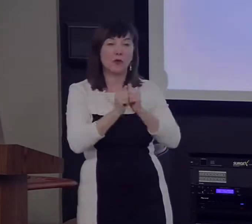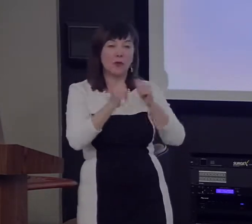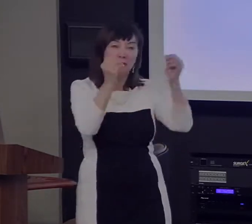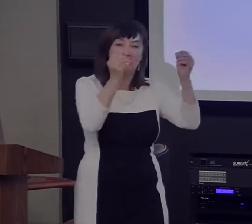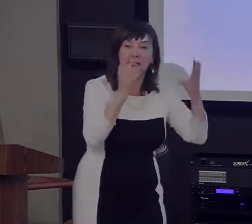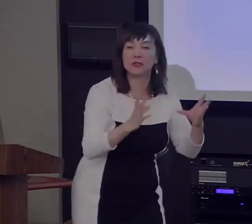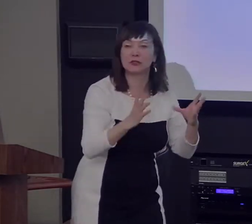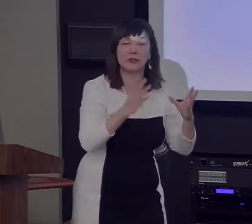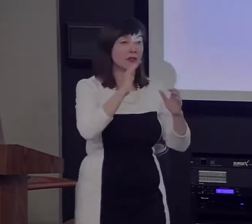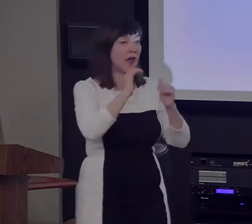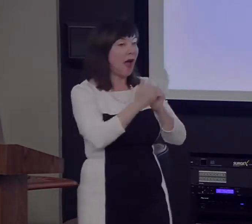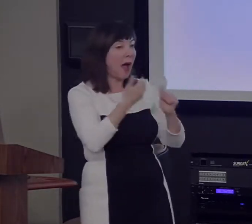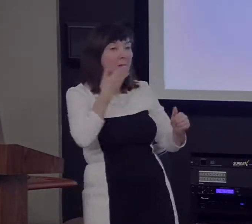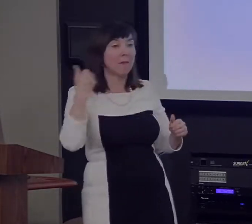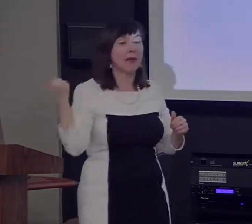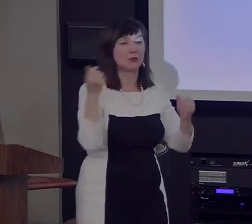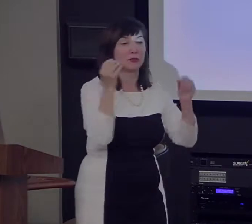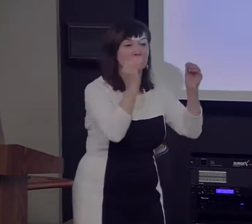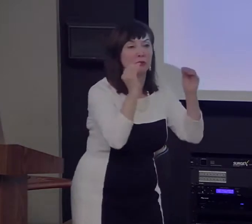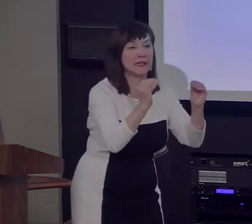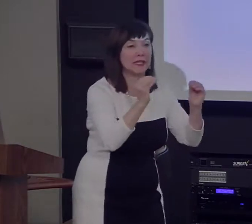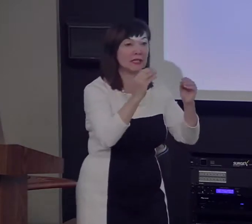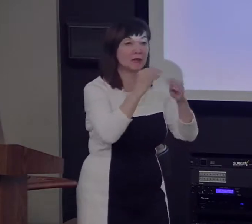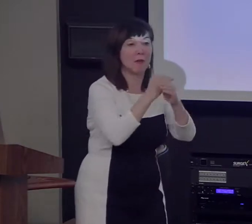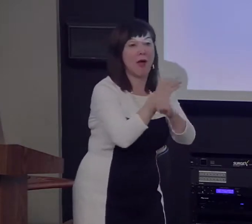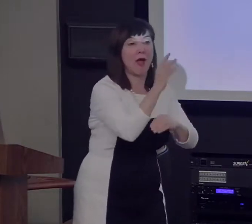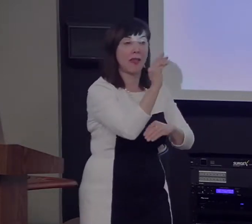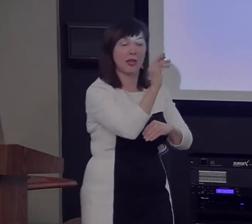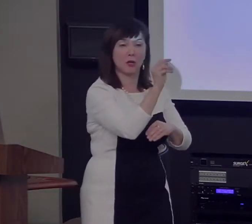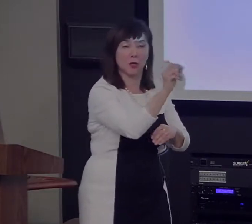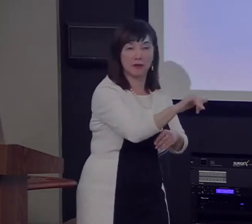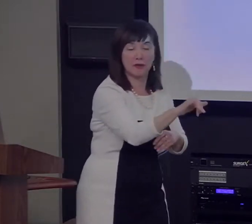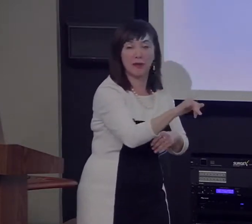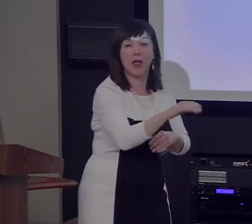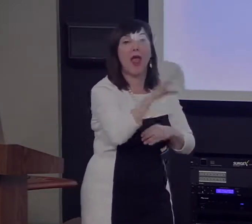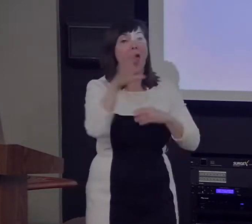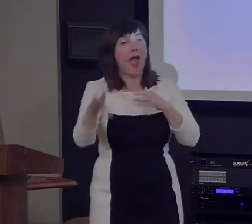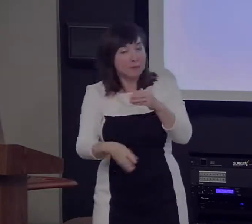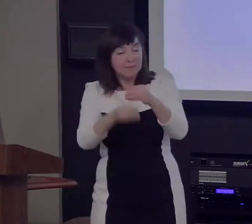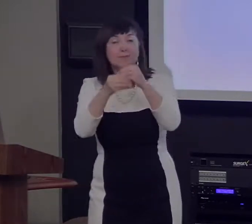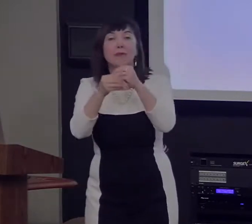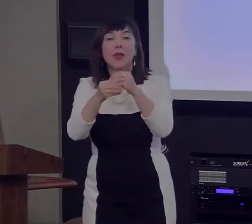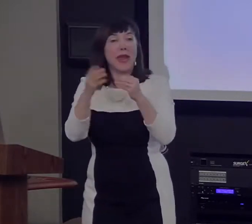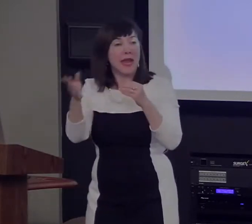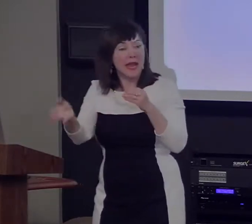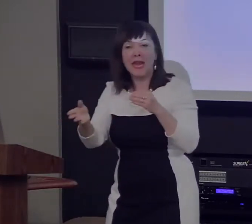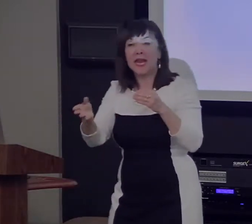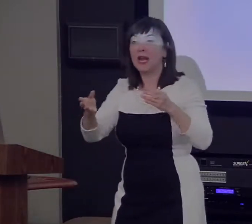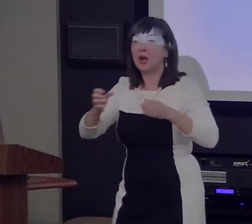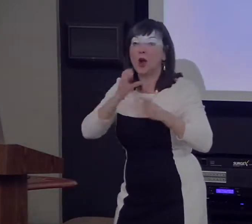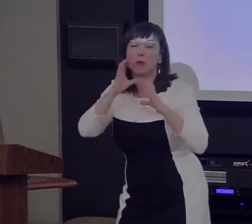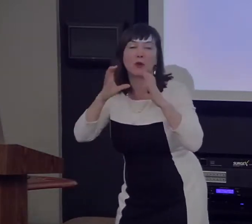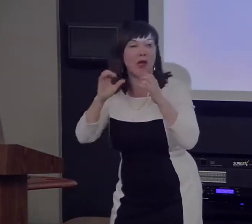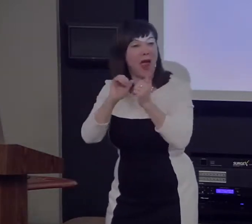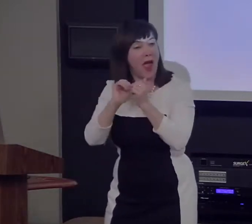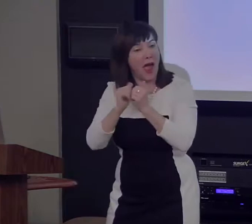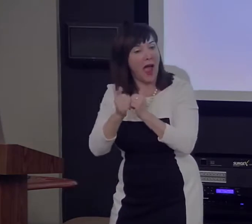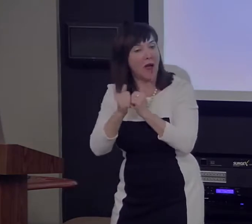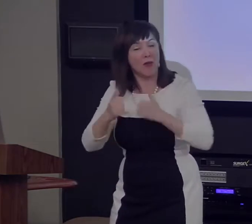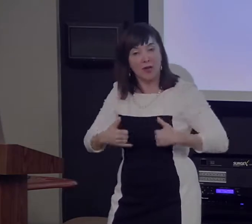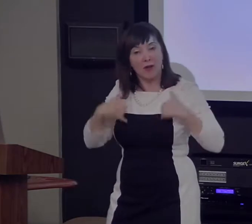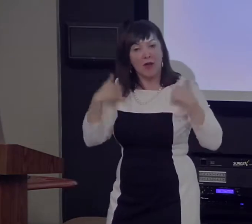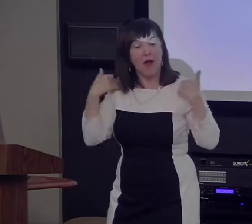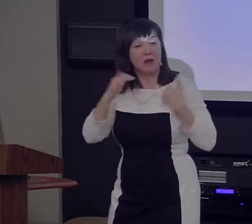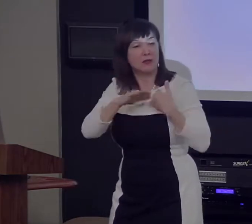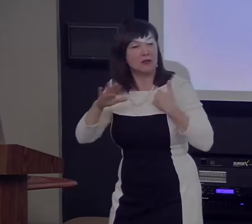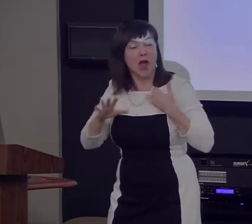impact in that it can be communicated with teachers to instruct them on best practices for mathematics and